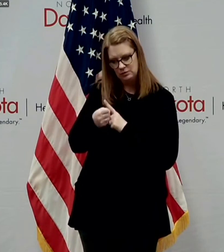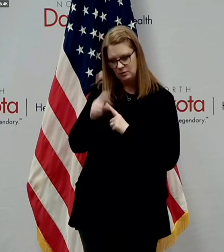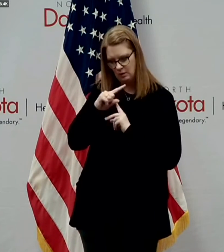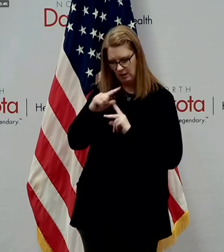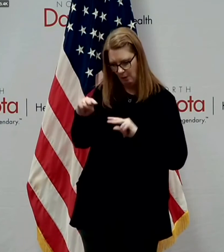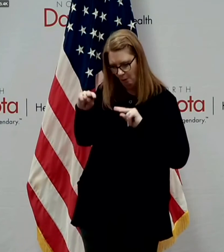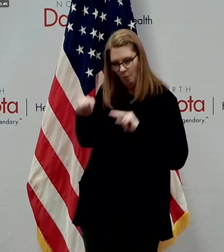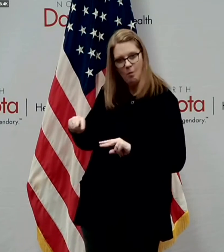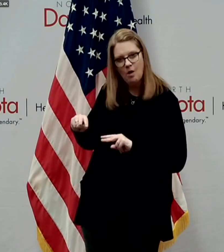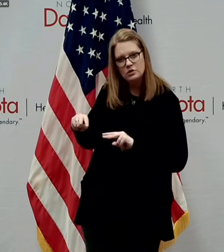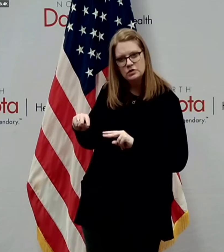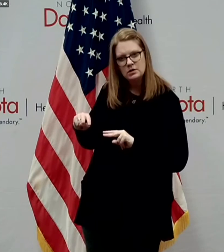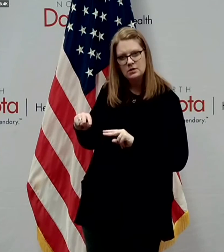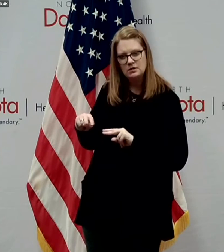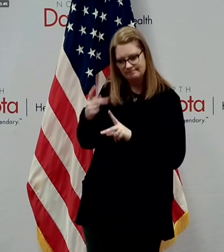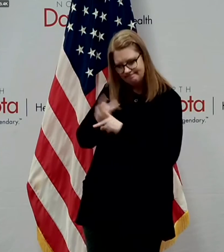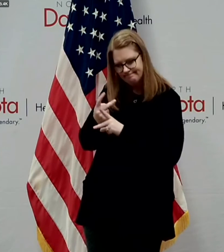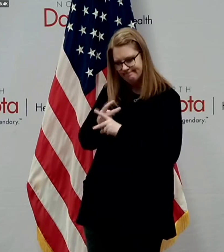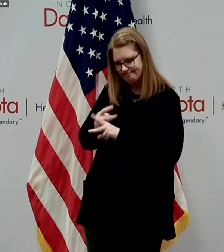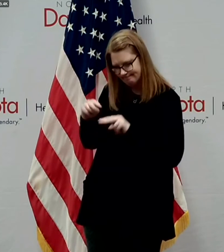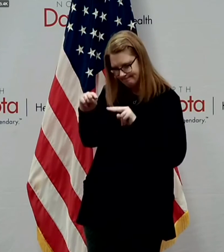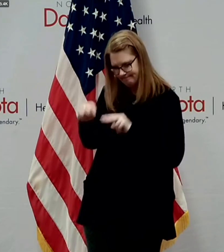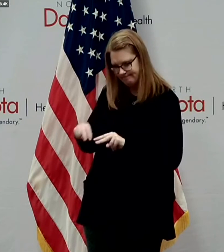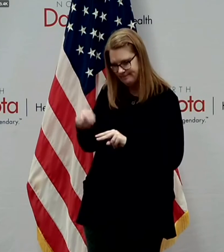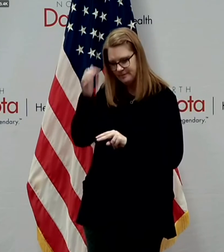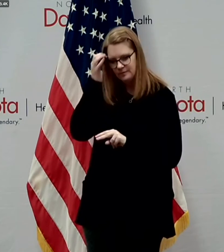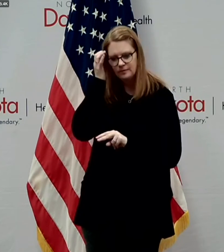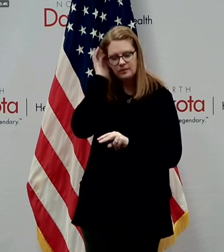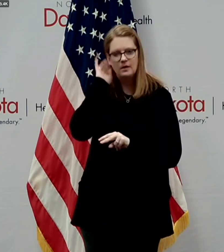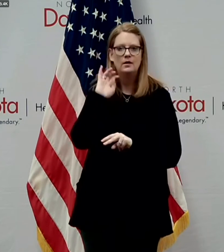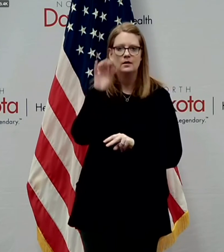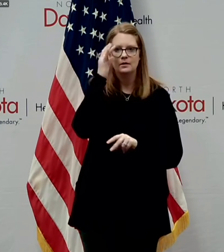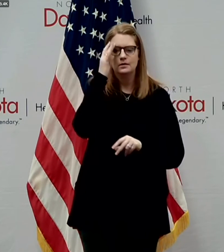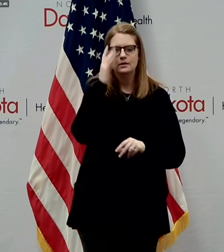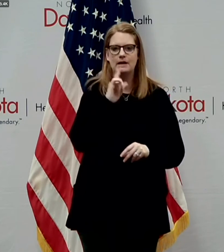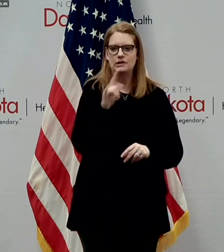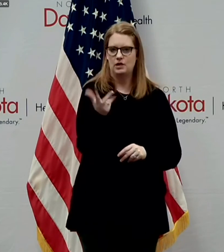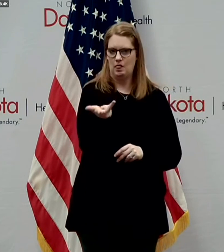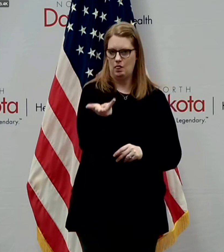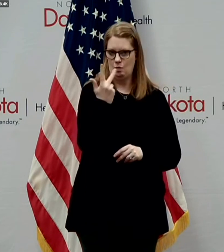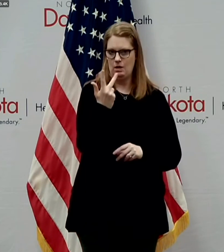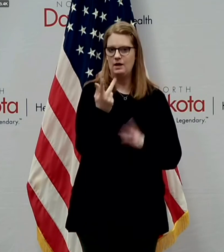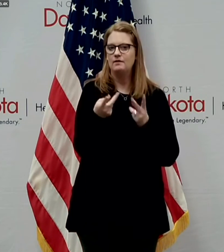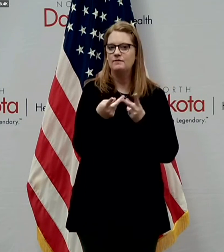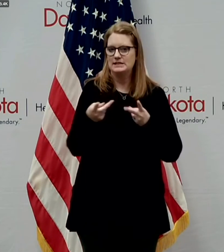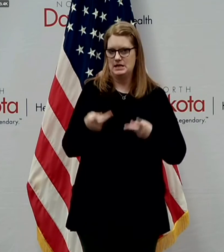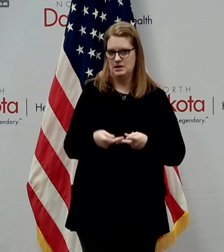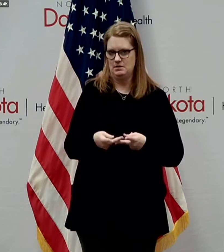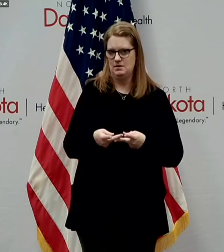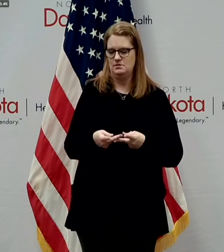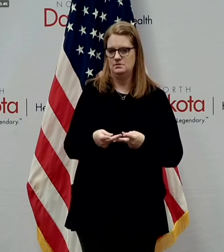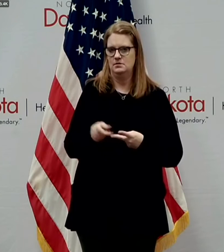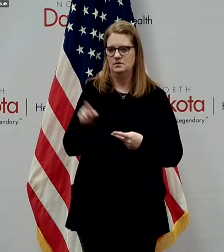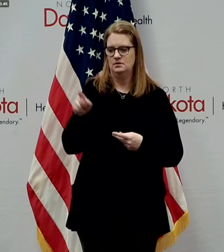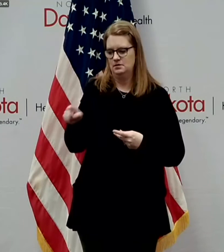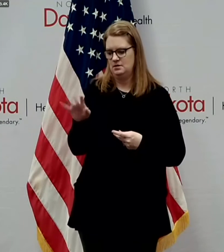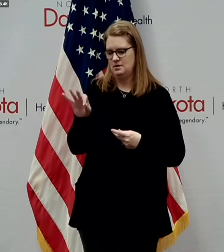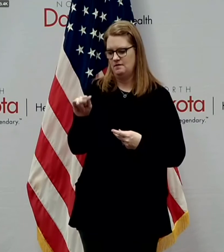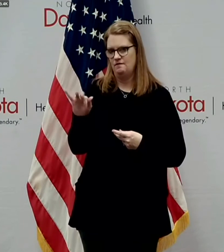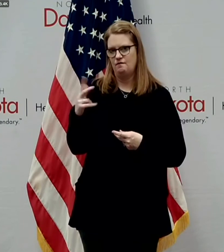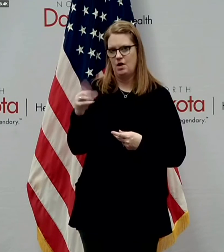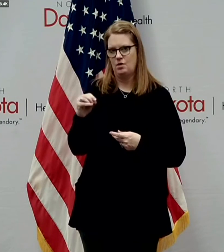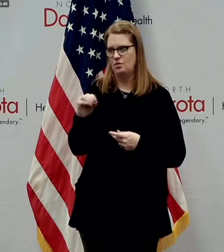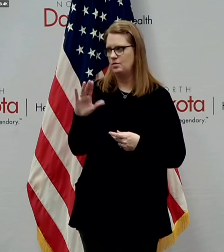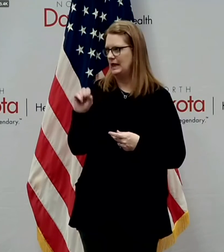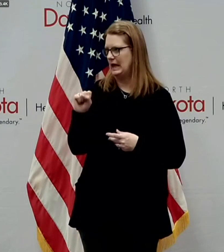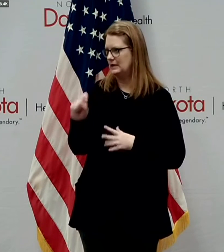closely with, because there's actually been 3 facilities in Fargo that have had cases. And